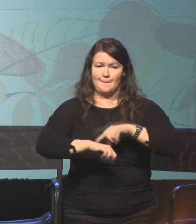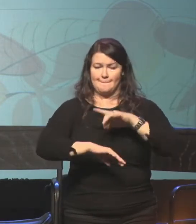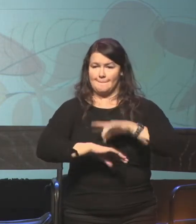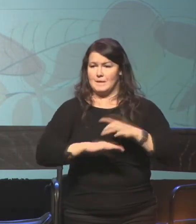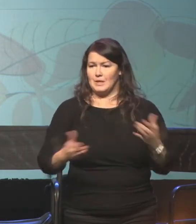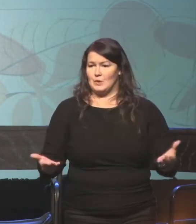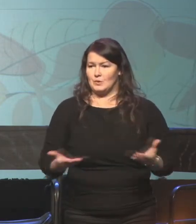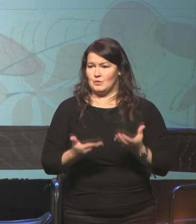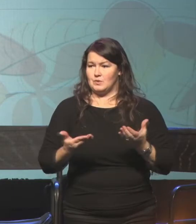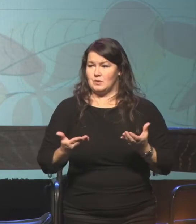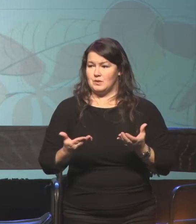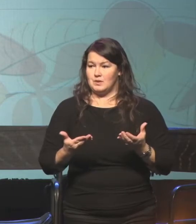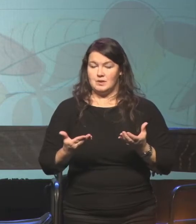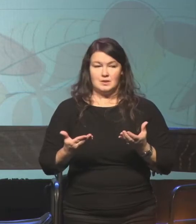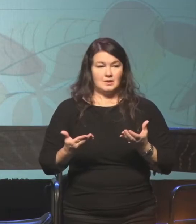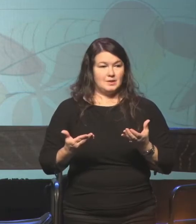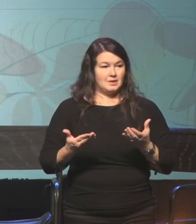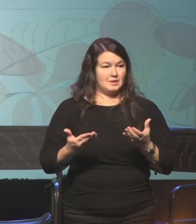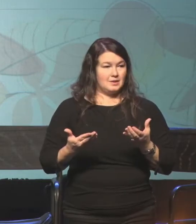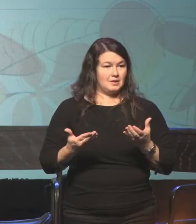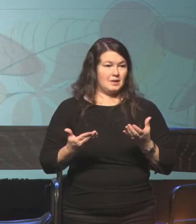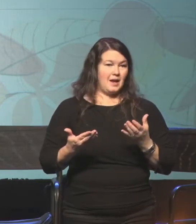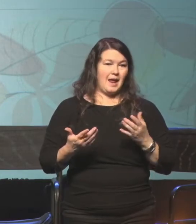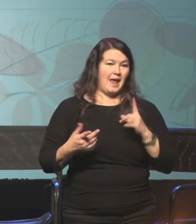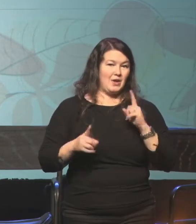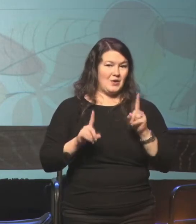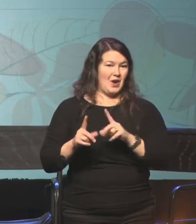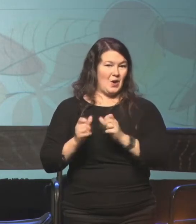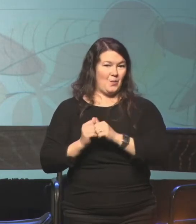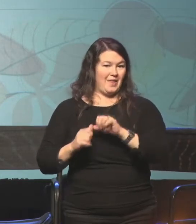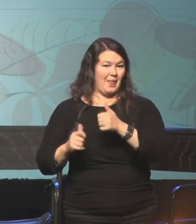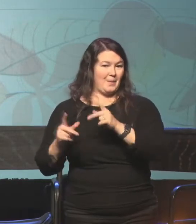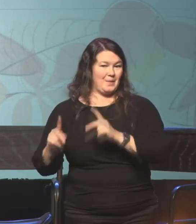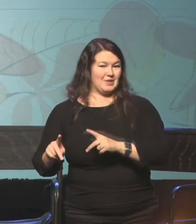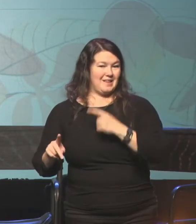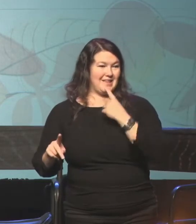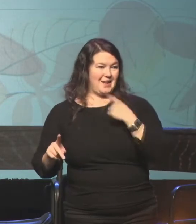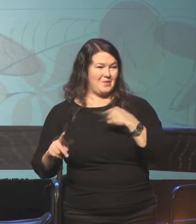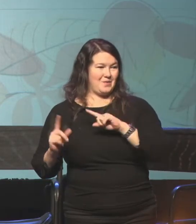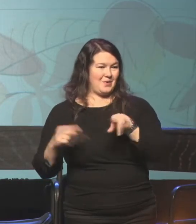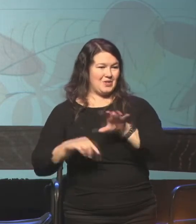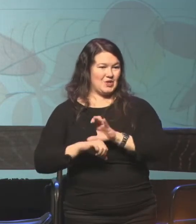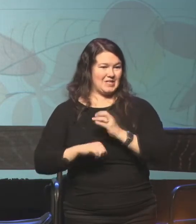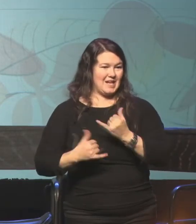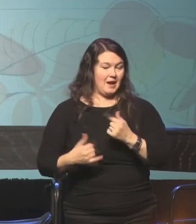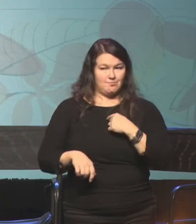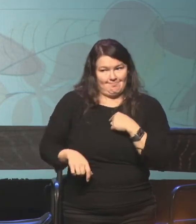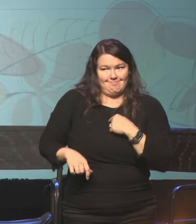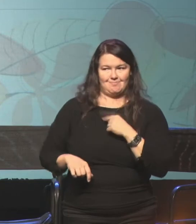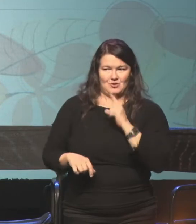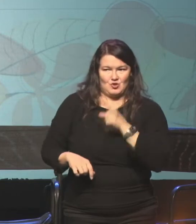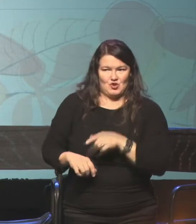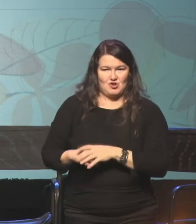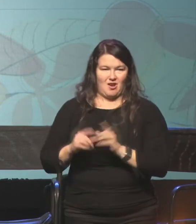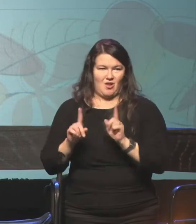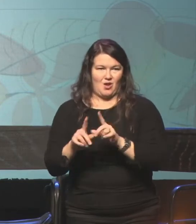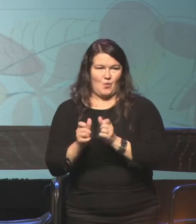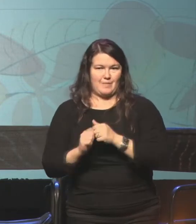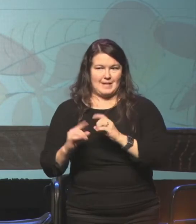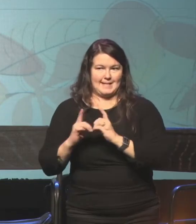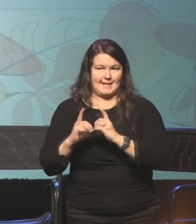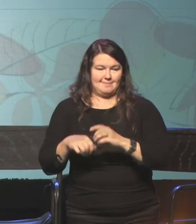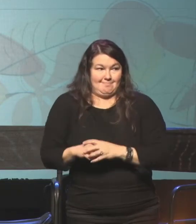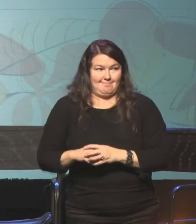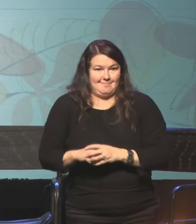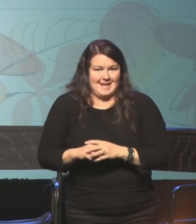because she is really pretty or he is really handsome, and they said, we're going to church today, and you thought, sure, anything to